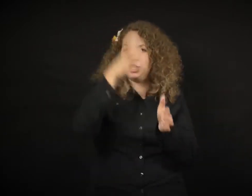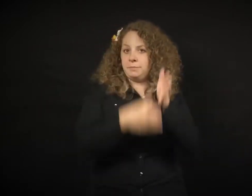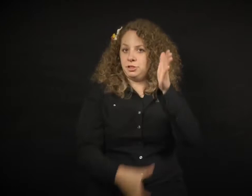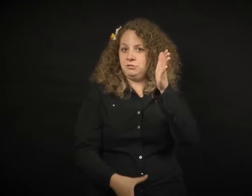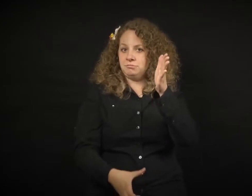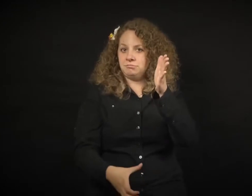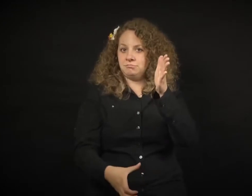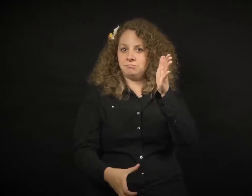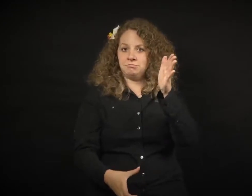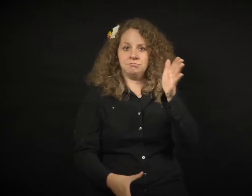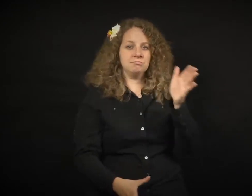chapter,